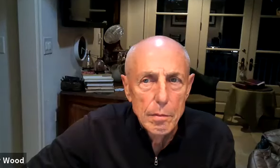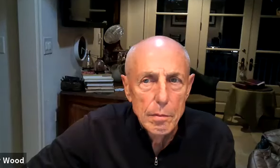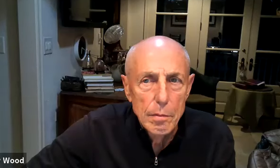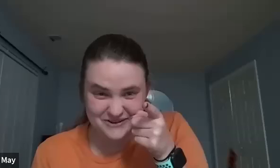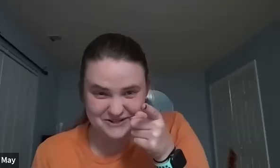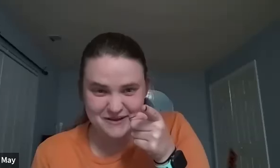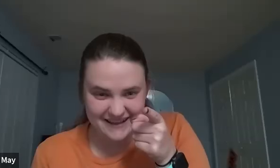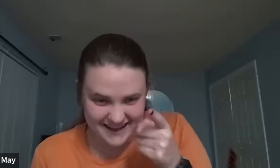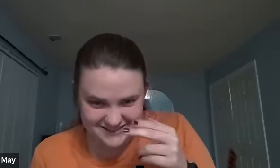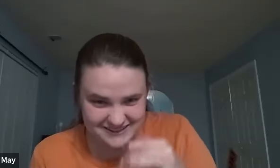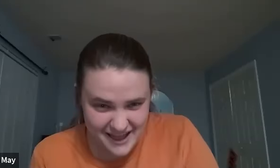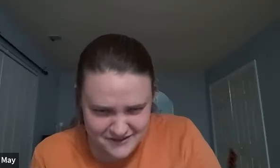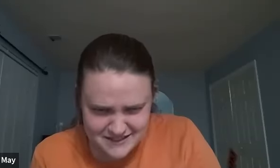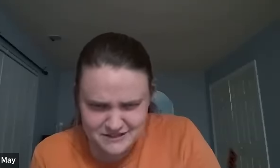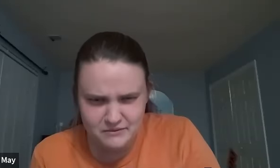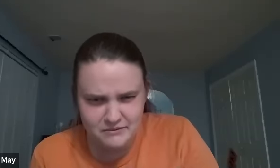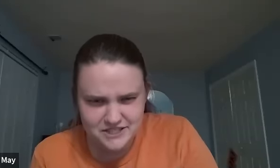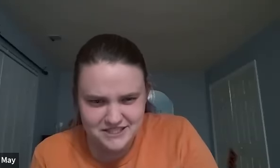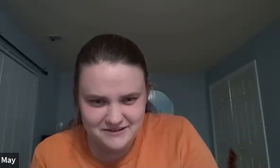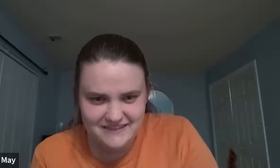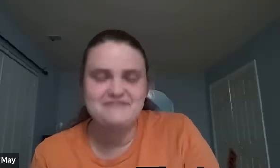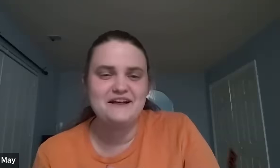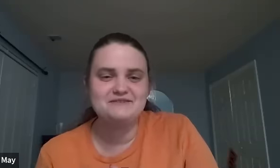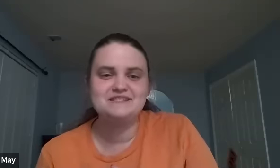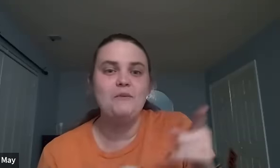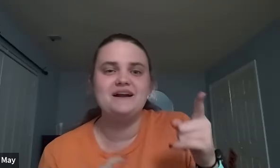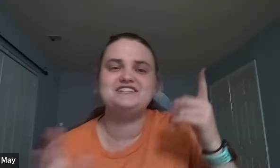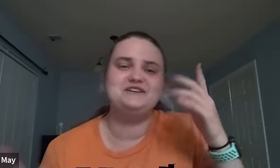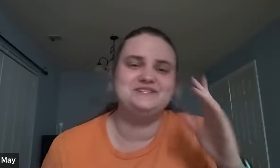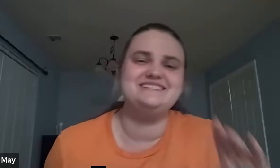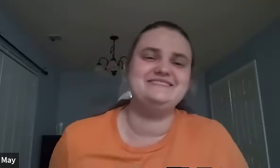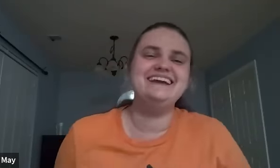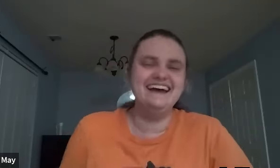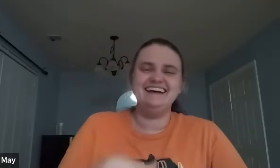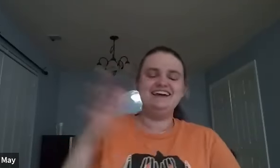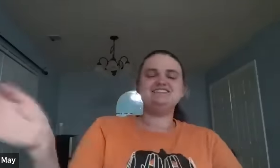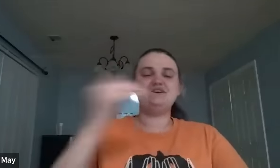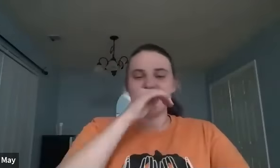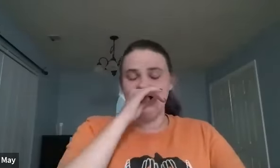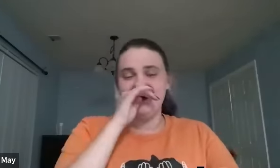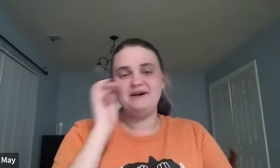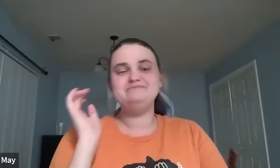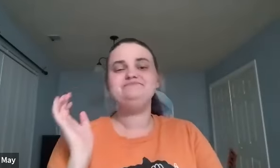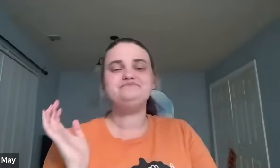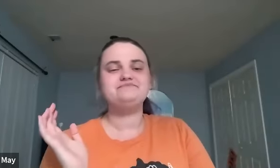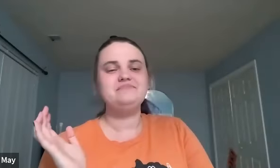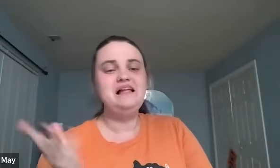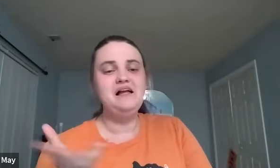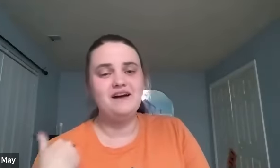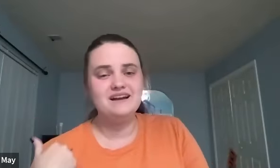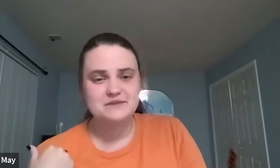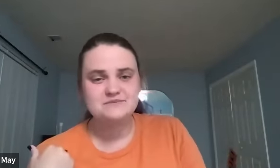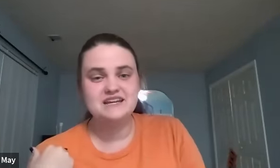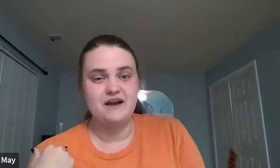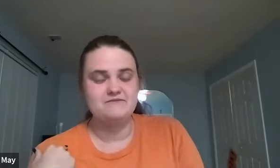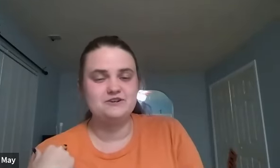seeing you finger spelling. I started laughing because I was like, wait, what's she doing? And then I finally was like, oh my gosh, I know what she's doing. So a lot of times, like if I'm finger